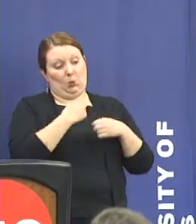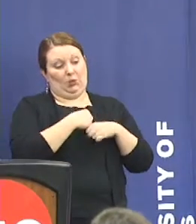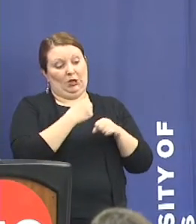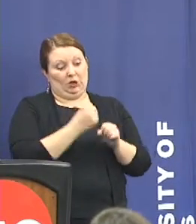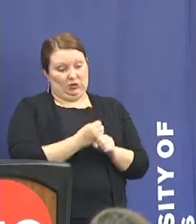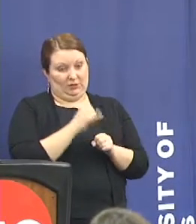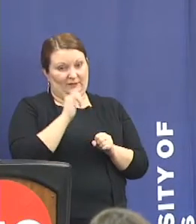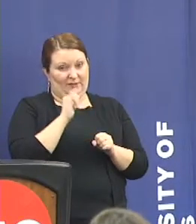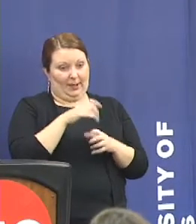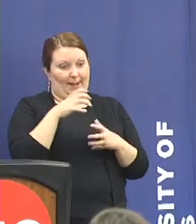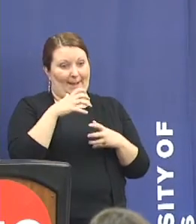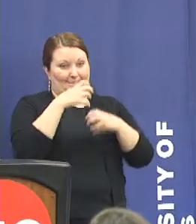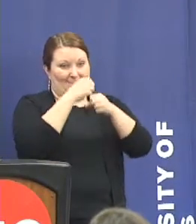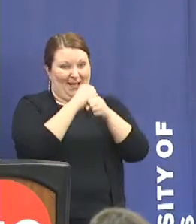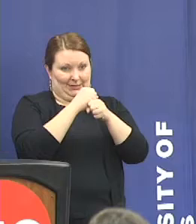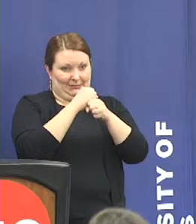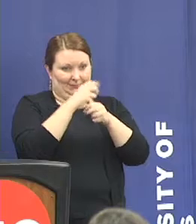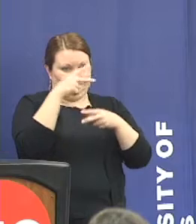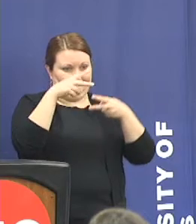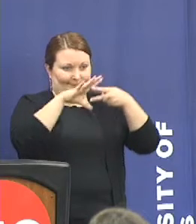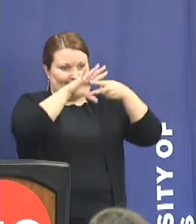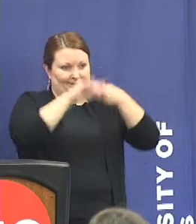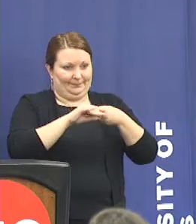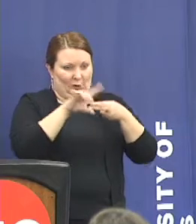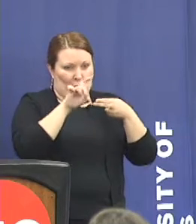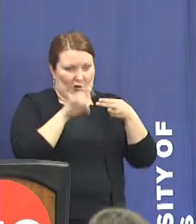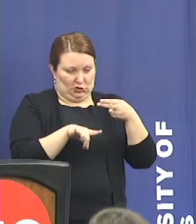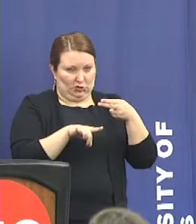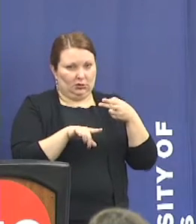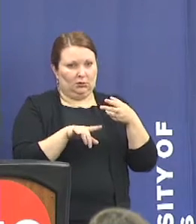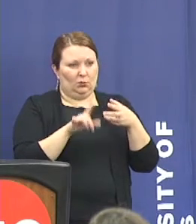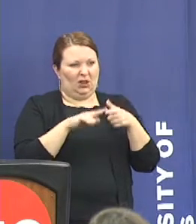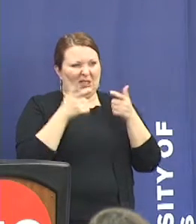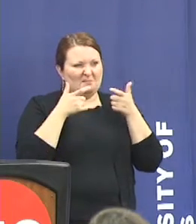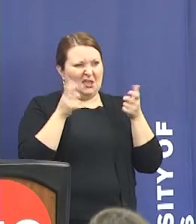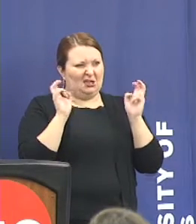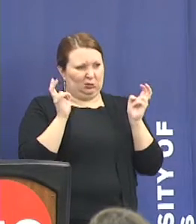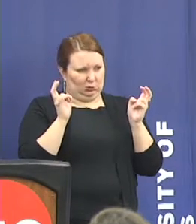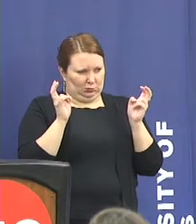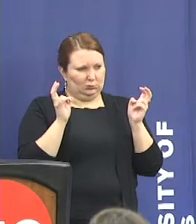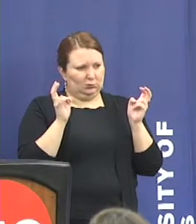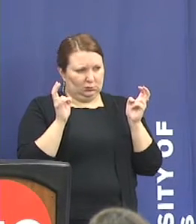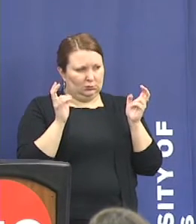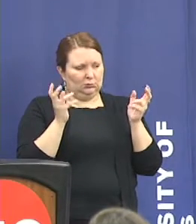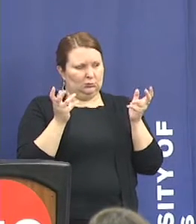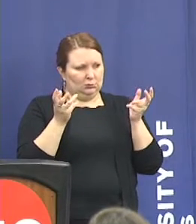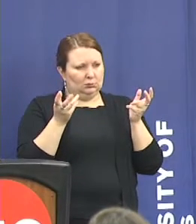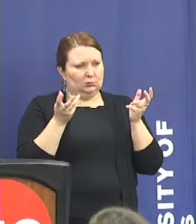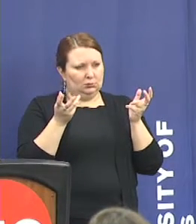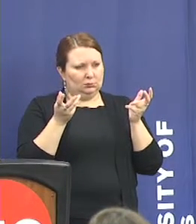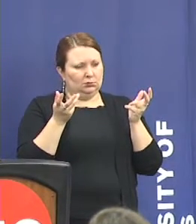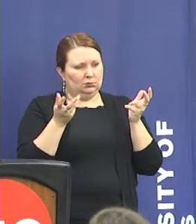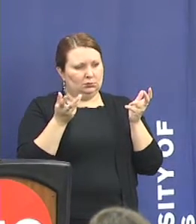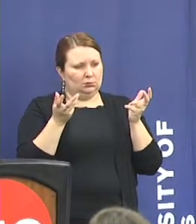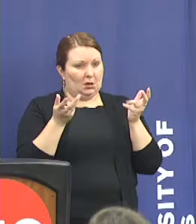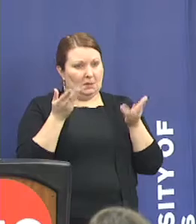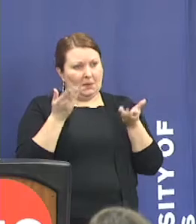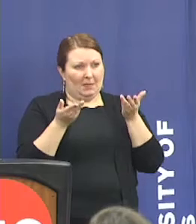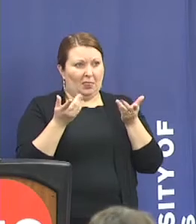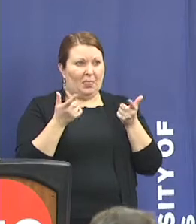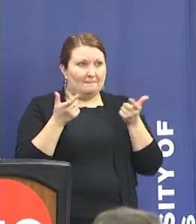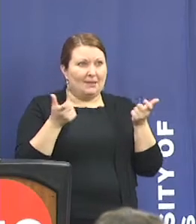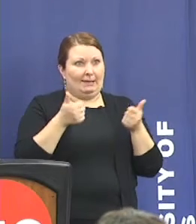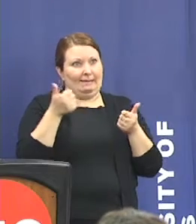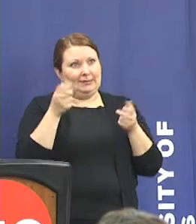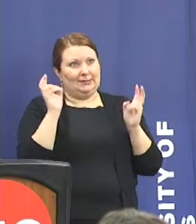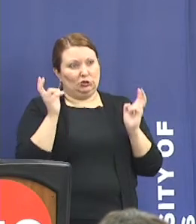the combined question, and that is, one of the big issues here was that, or perhaps the largest